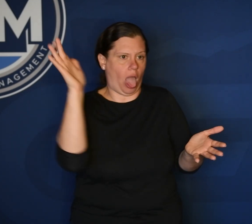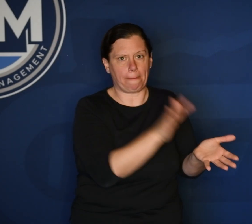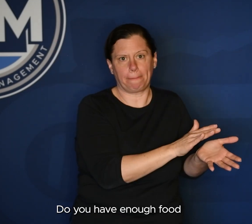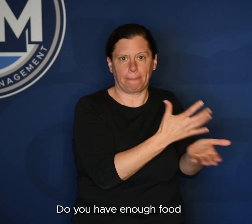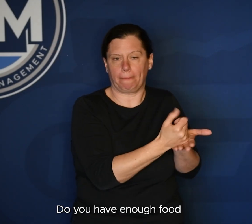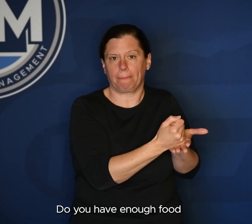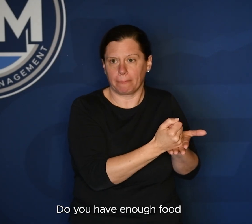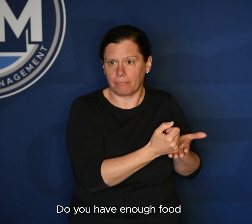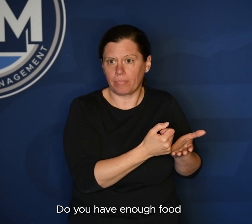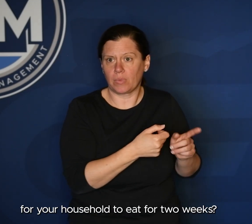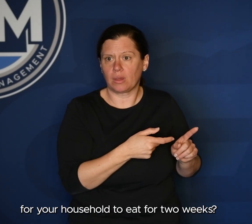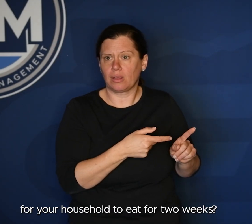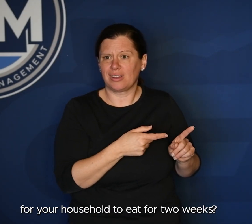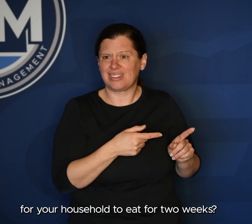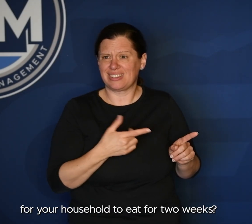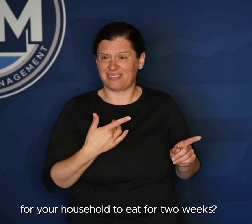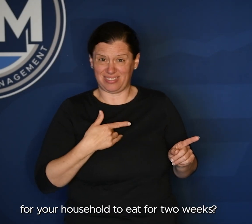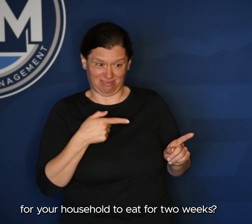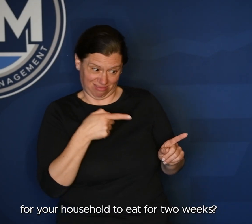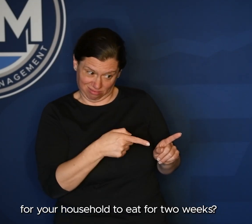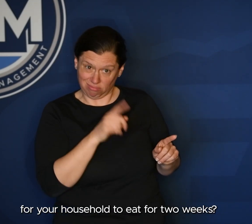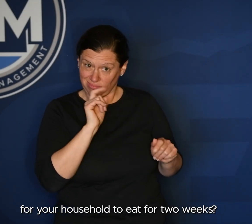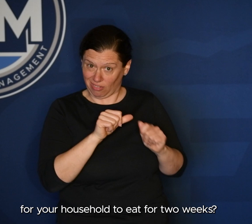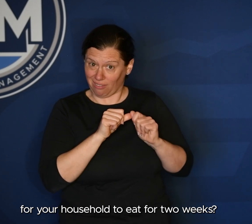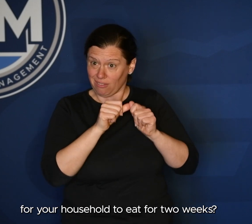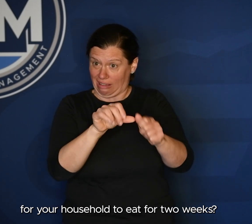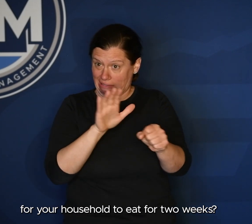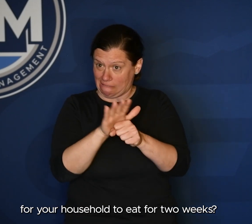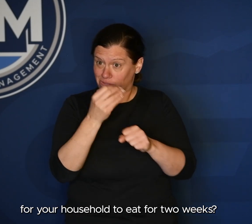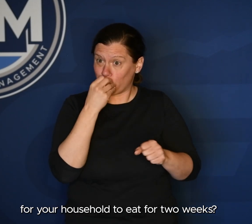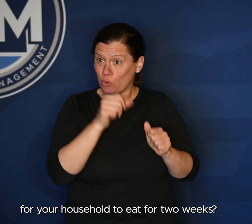Do you have enough food for your household to eat for 2 weeks?